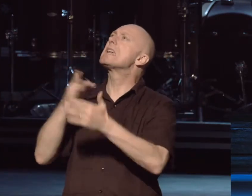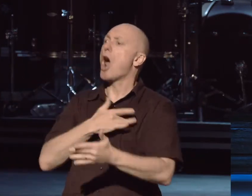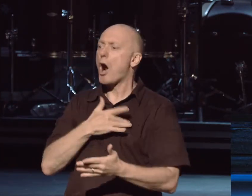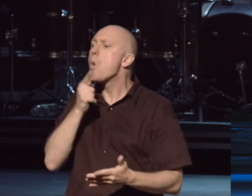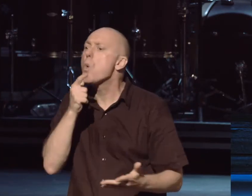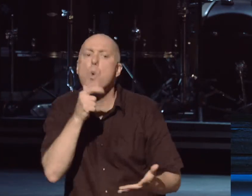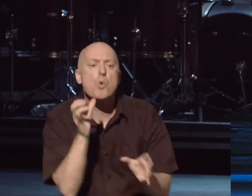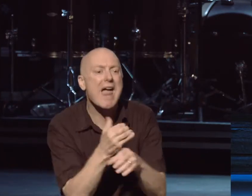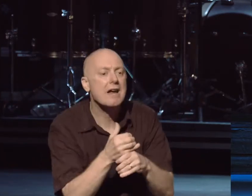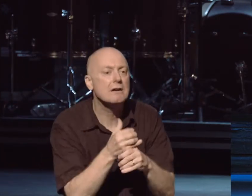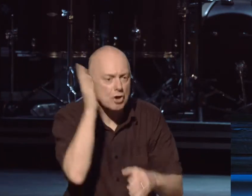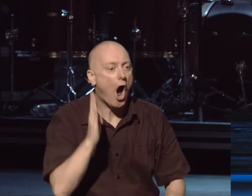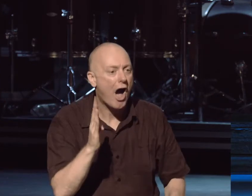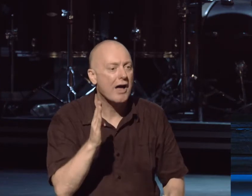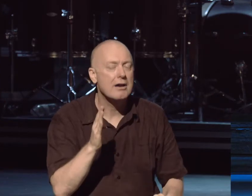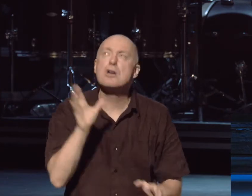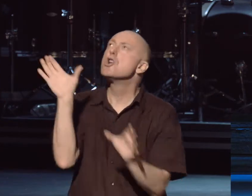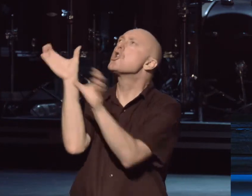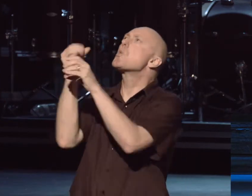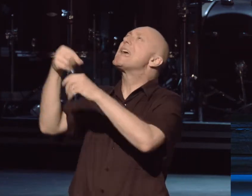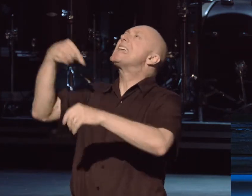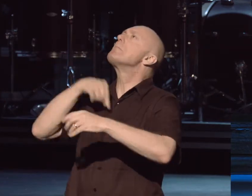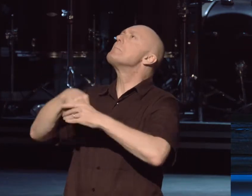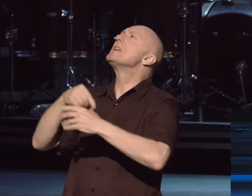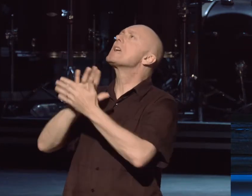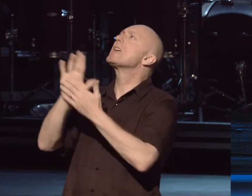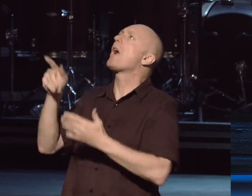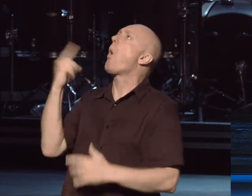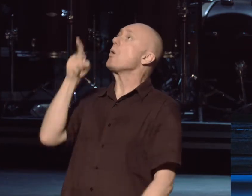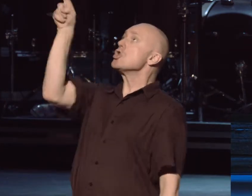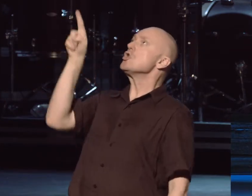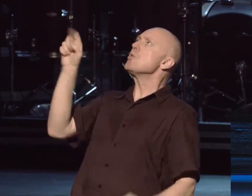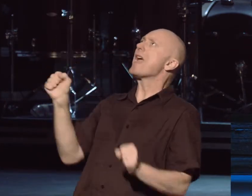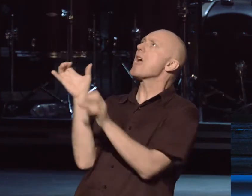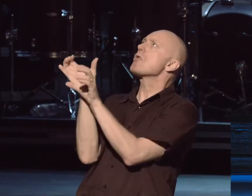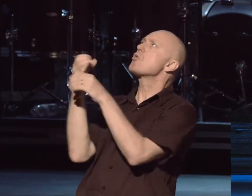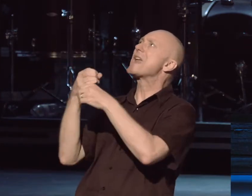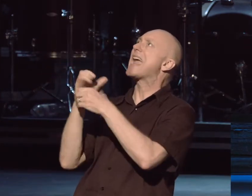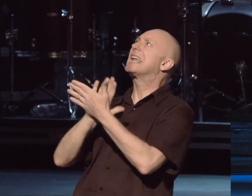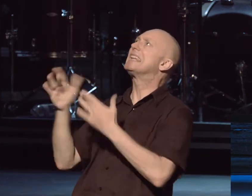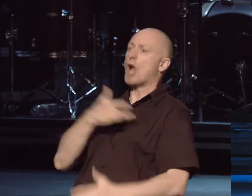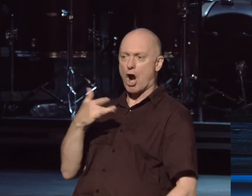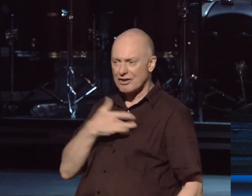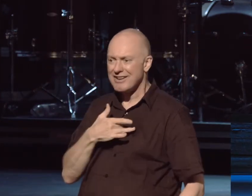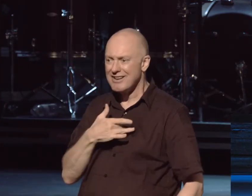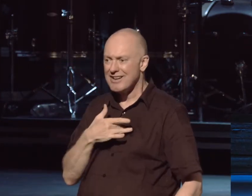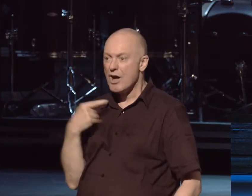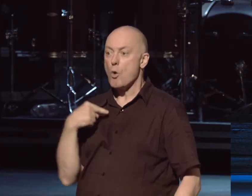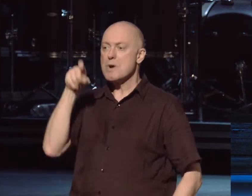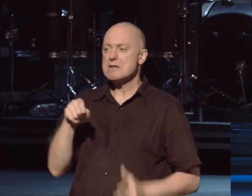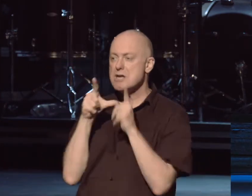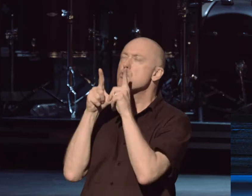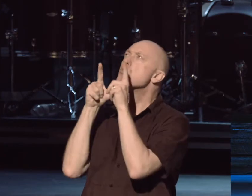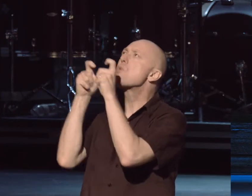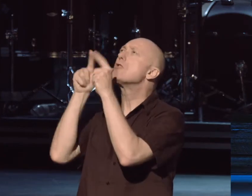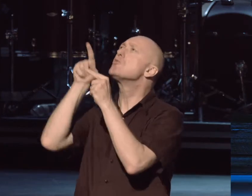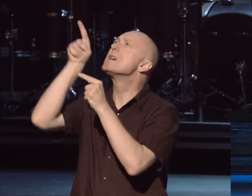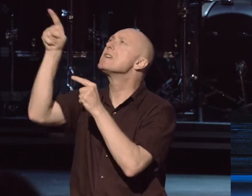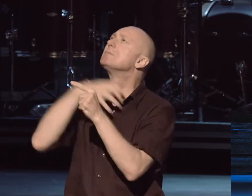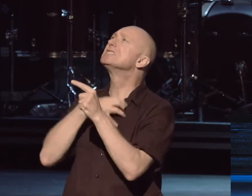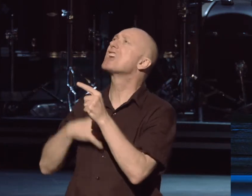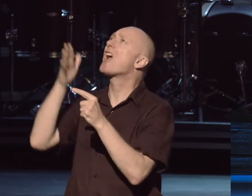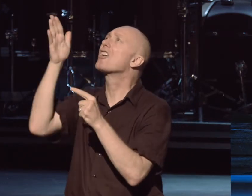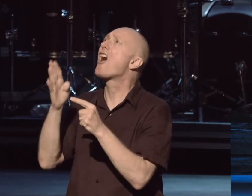clean heart. Who does the creating? God does. Oh God, create in me a clean heart. Only God can create a clean heart. But we need to run to him